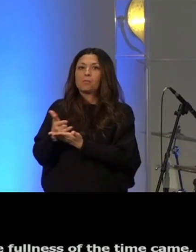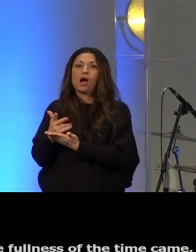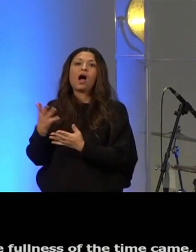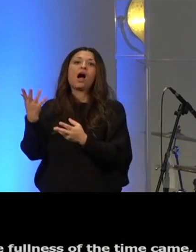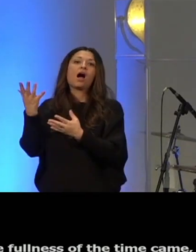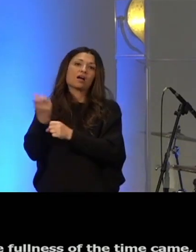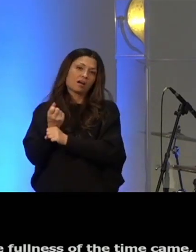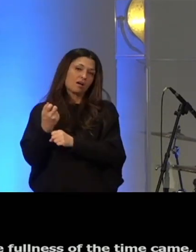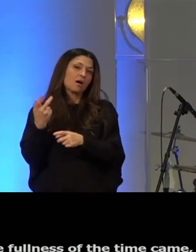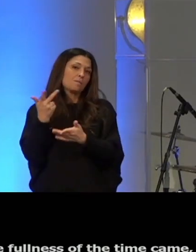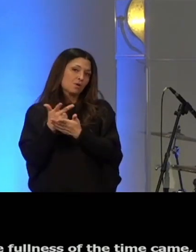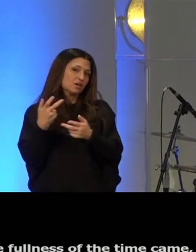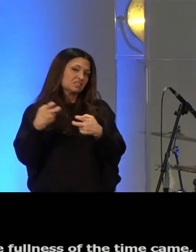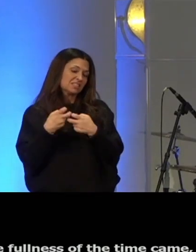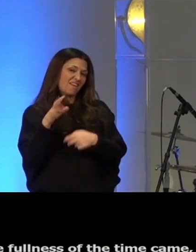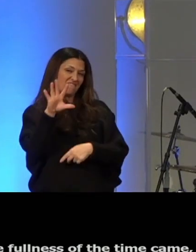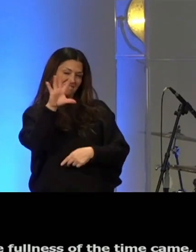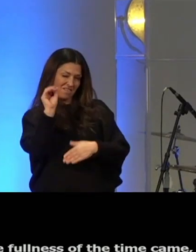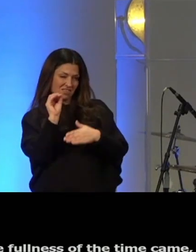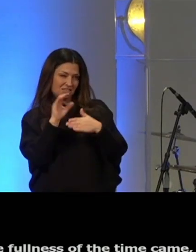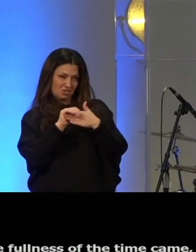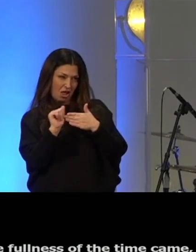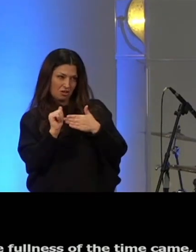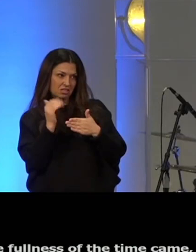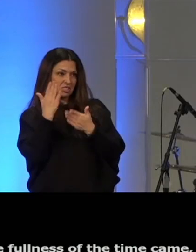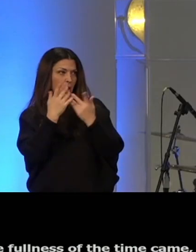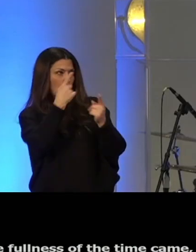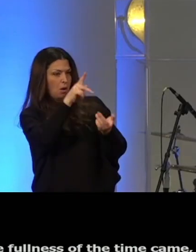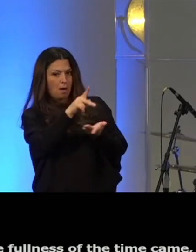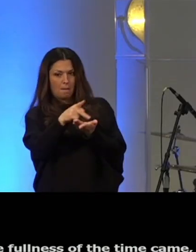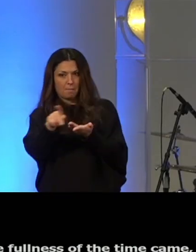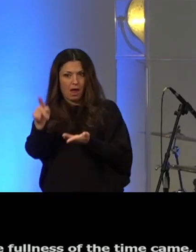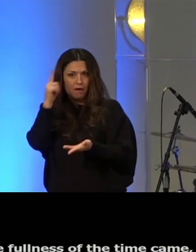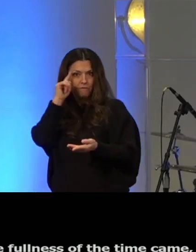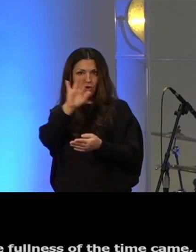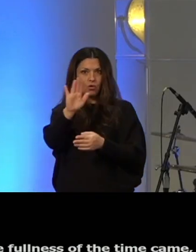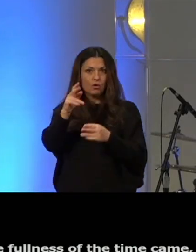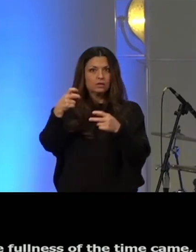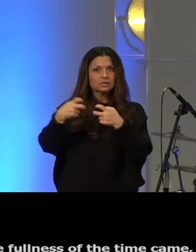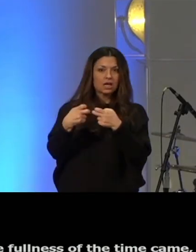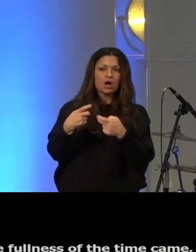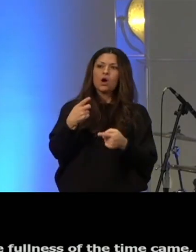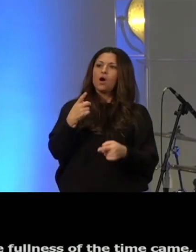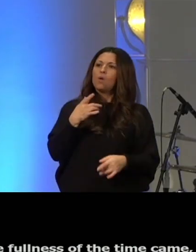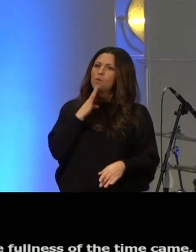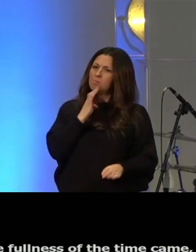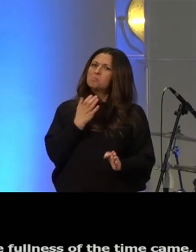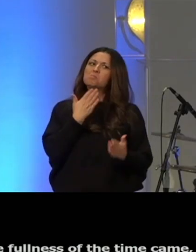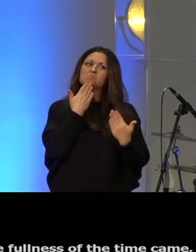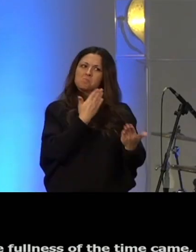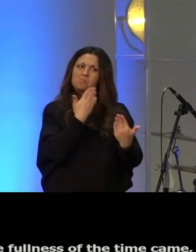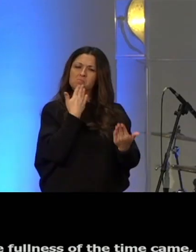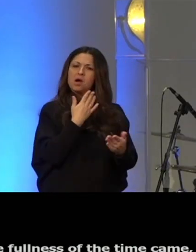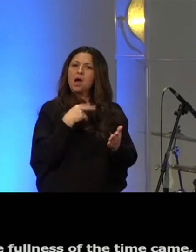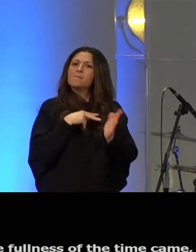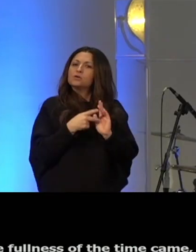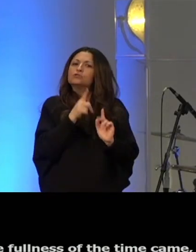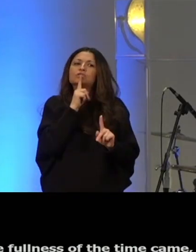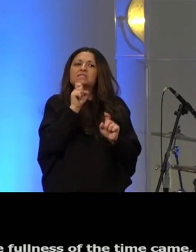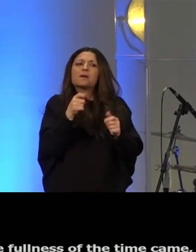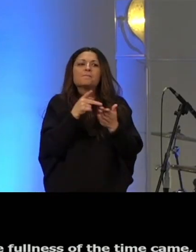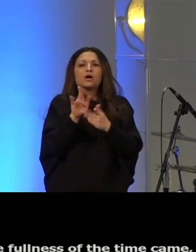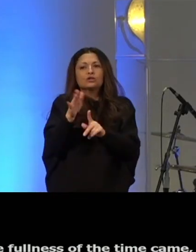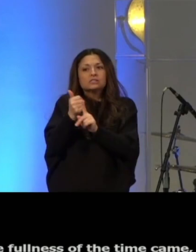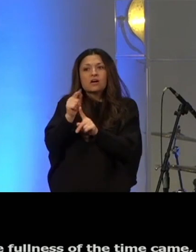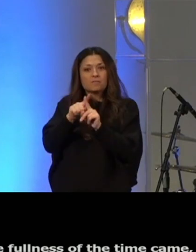parking ticket and it was $50 and someone paid your parking ticket, you'd be thankful, right? I mean, you could have paid it yourself, but it was